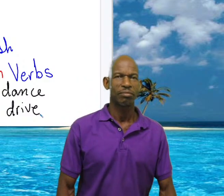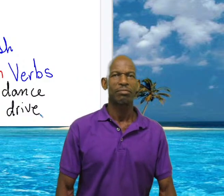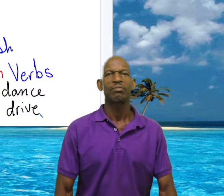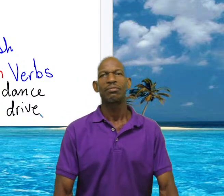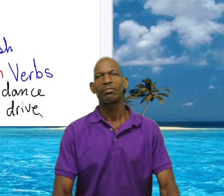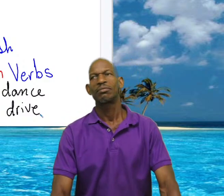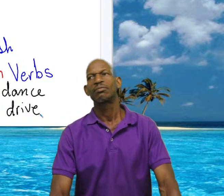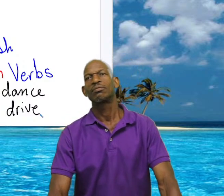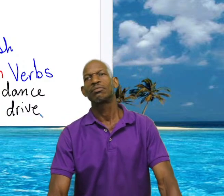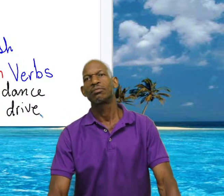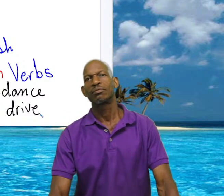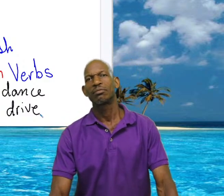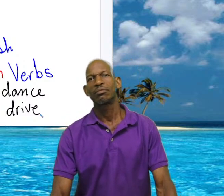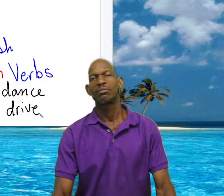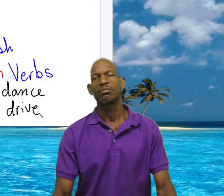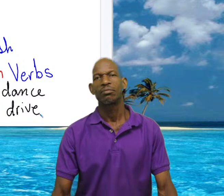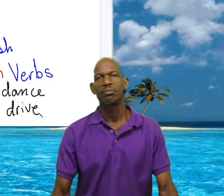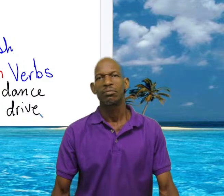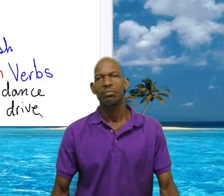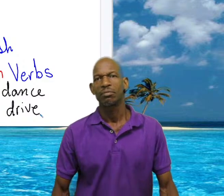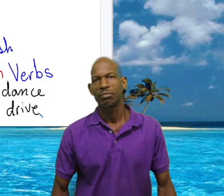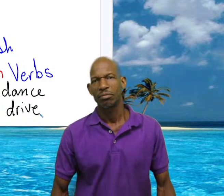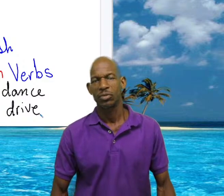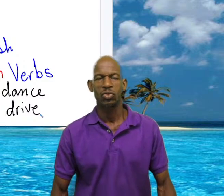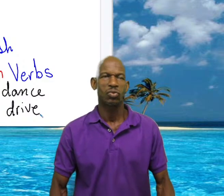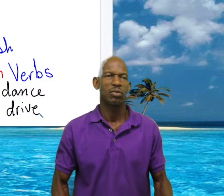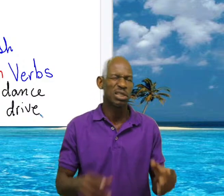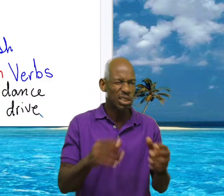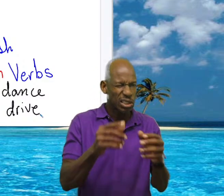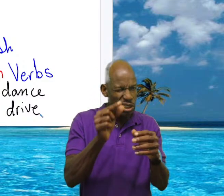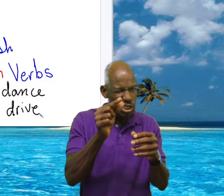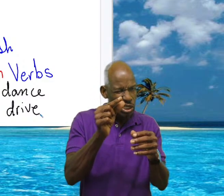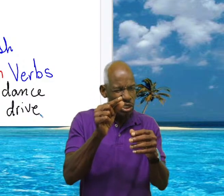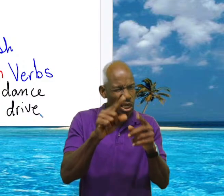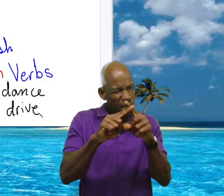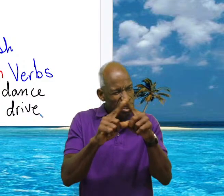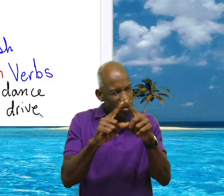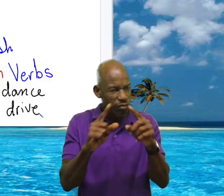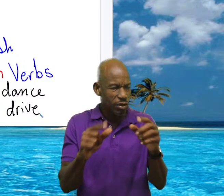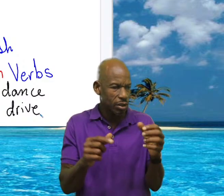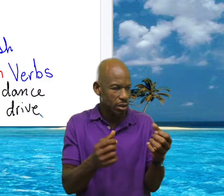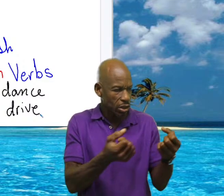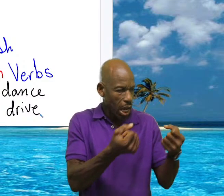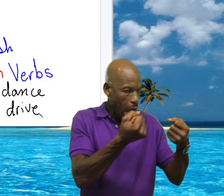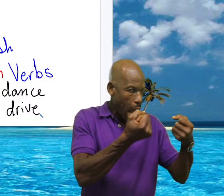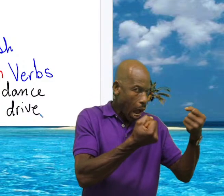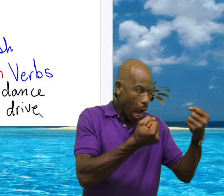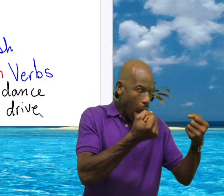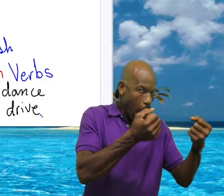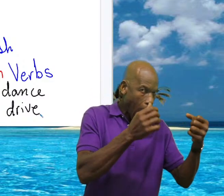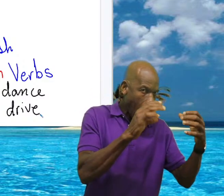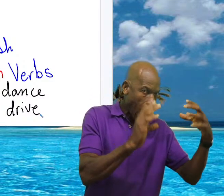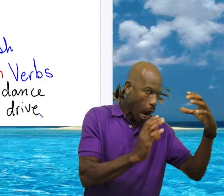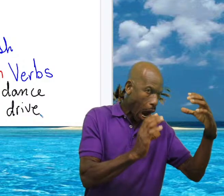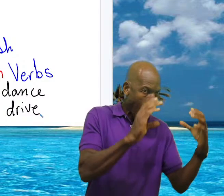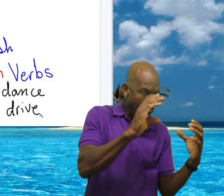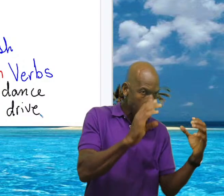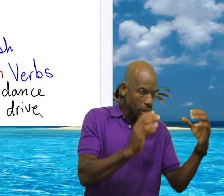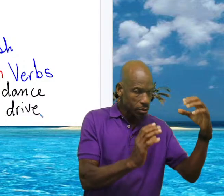that sign drive and not the word car. And that is where sometimes you get mixed up, and we will try our best to help you there. So this